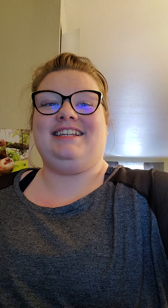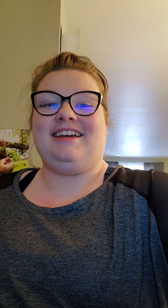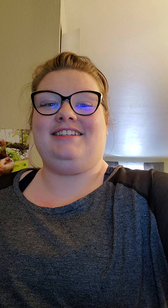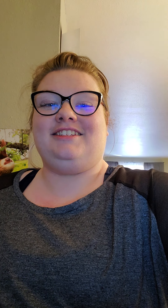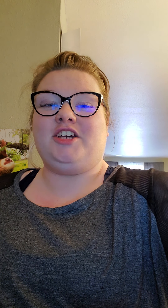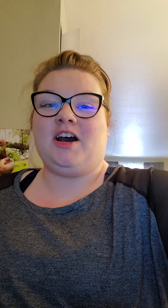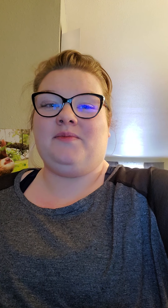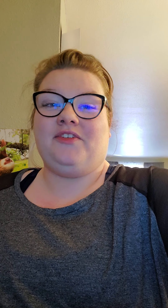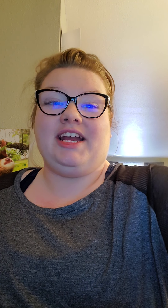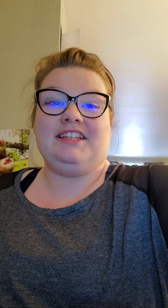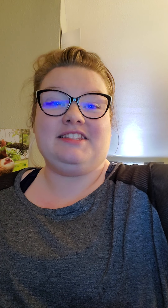Nice job, friends.